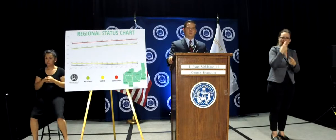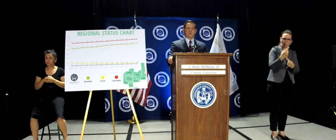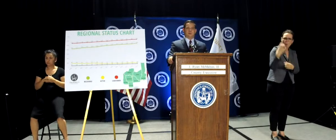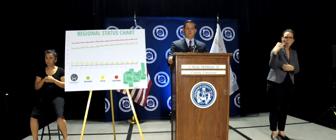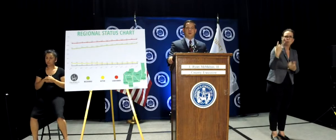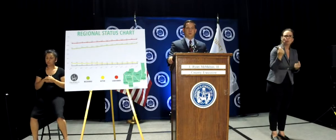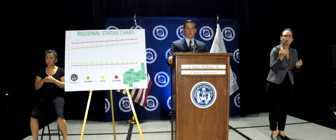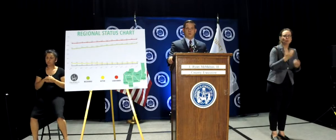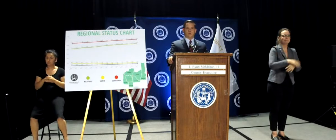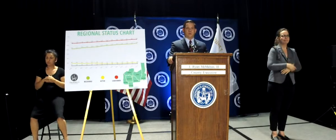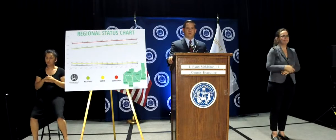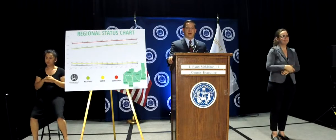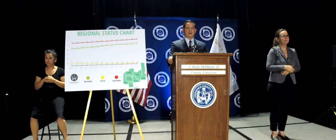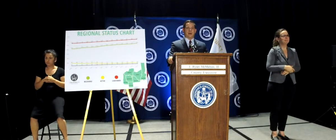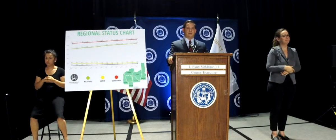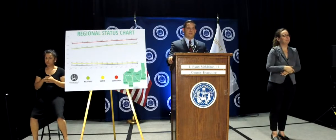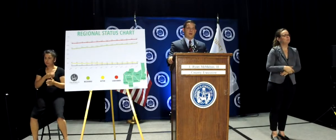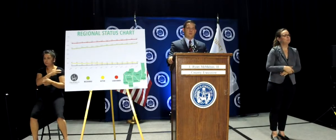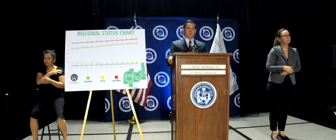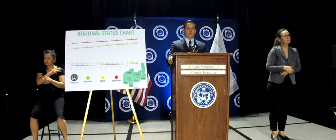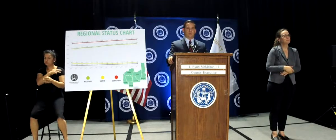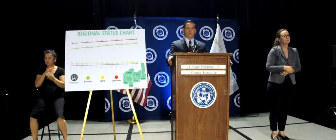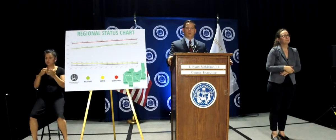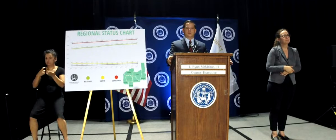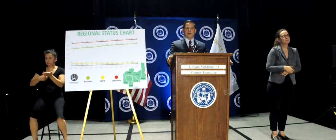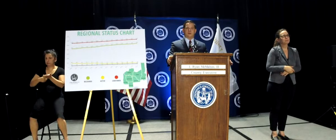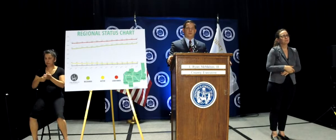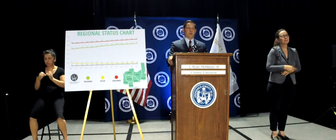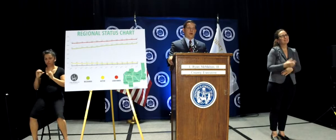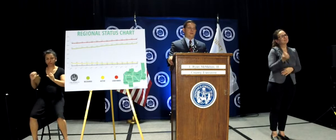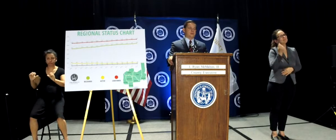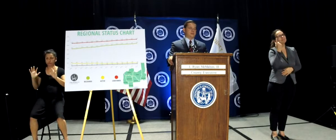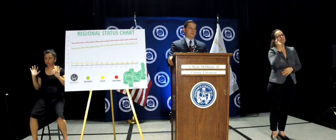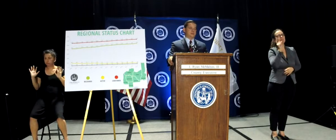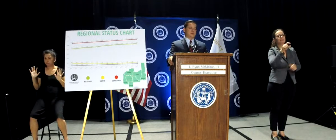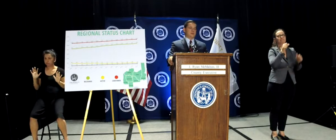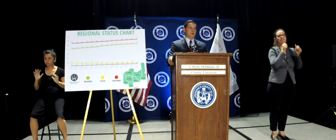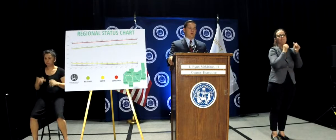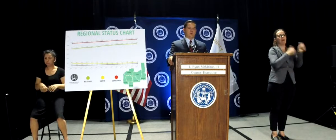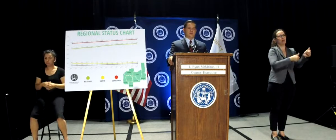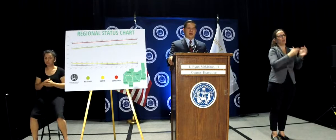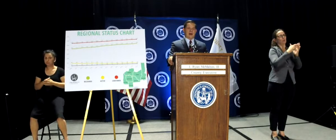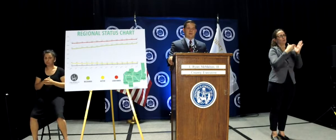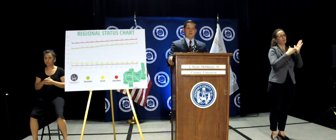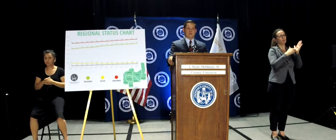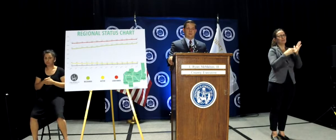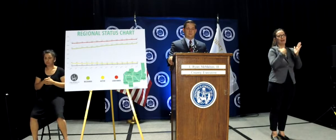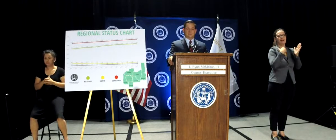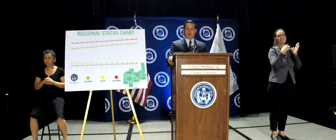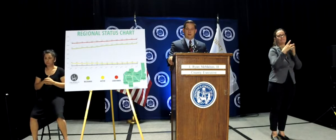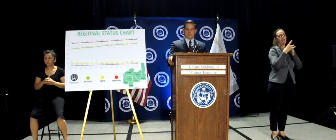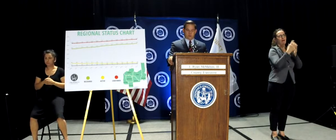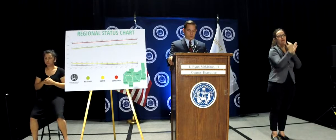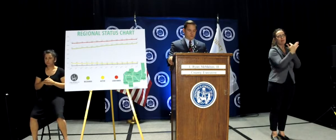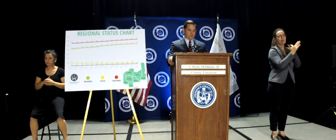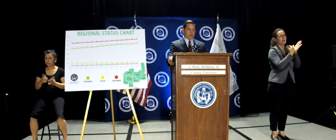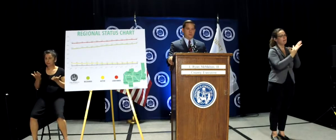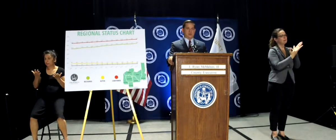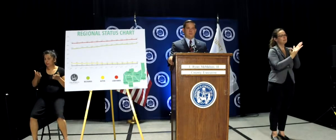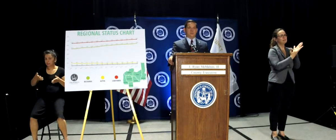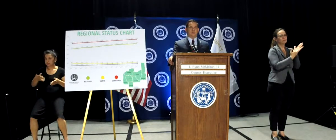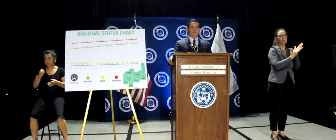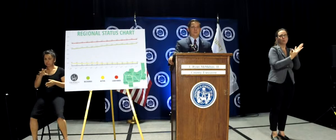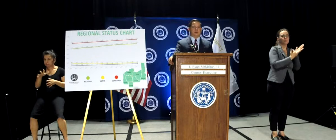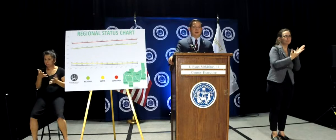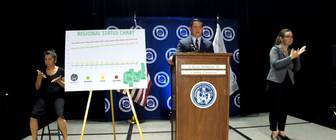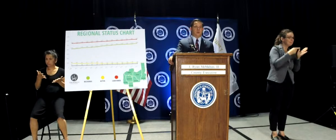people need to just follow the rules and the guidelines about what's allowed for practices or what's not. I get so much information